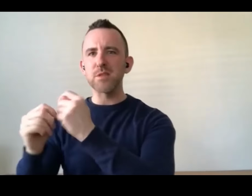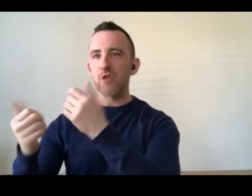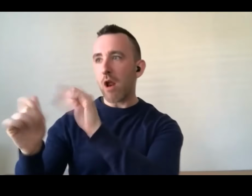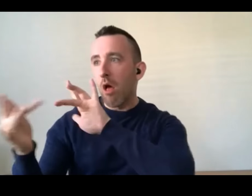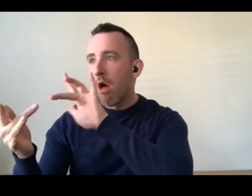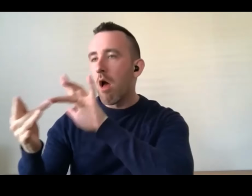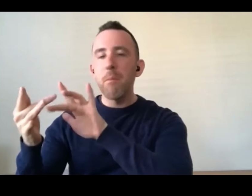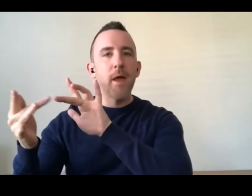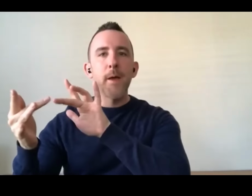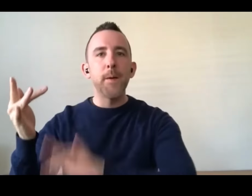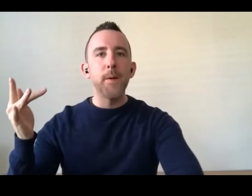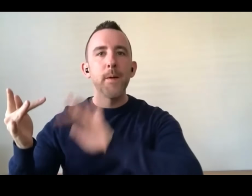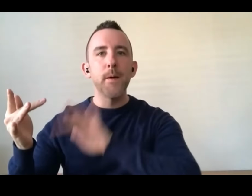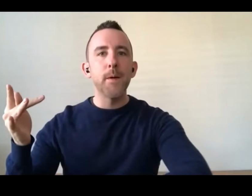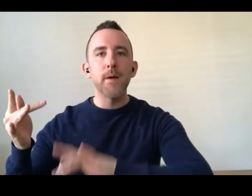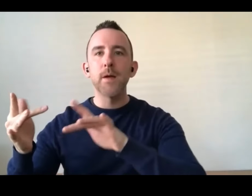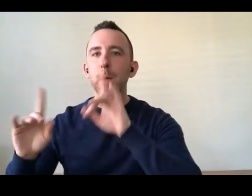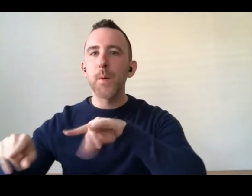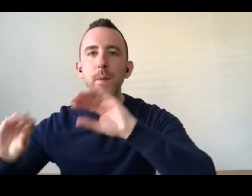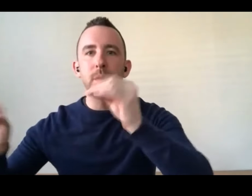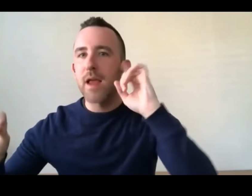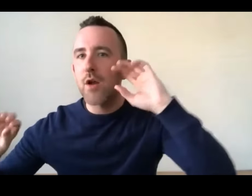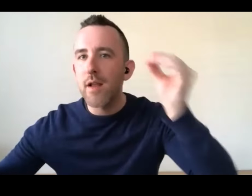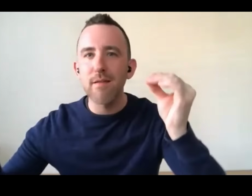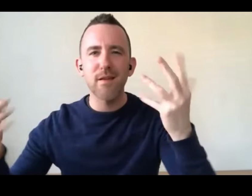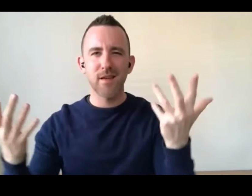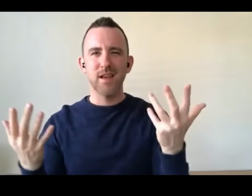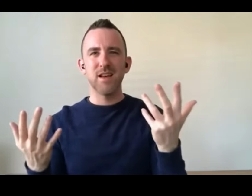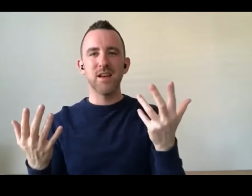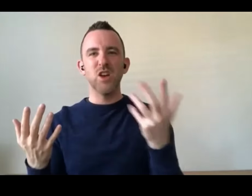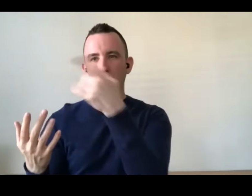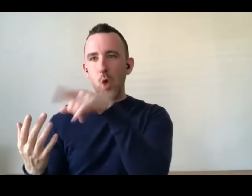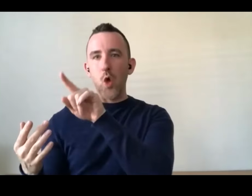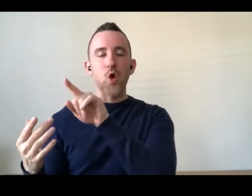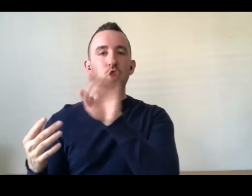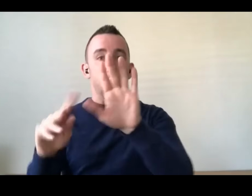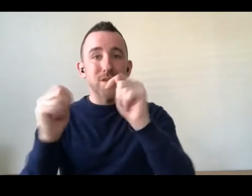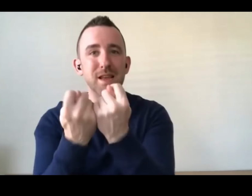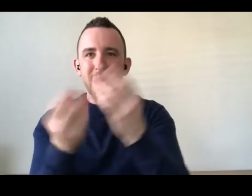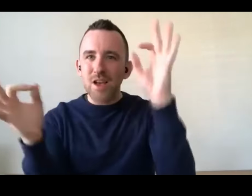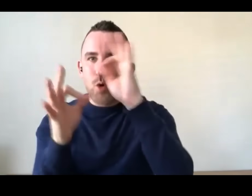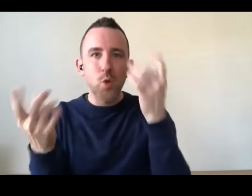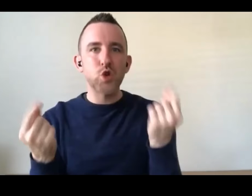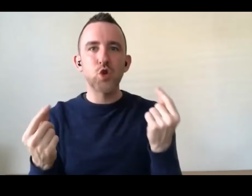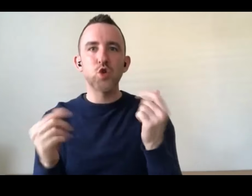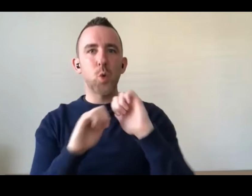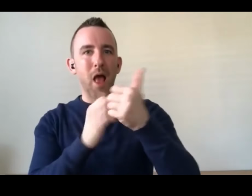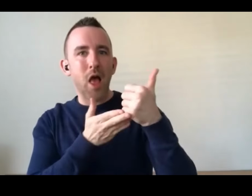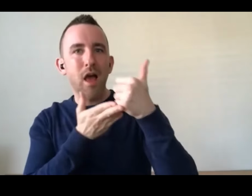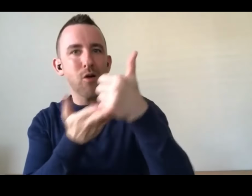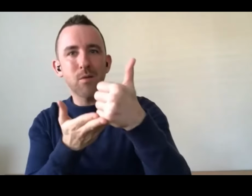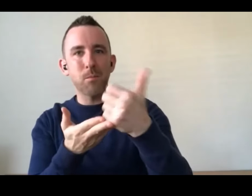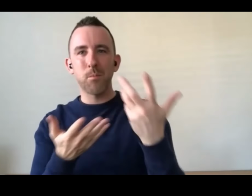And if you don't respond, they don't know what they need to do in order to help you play. And